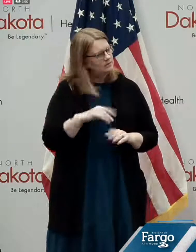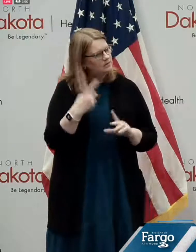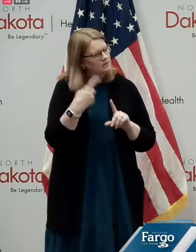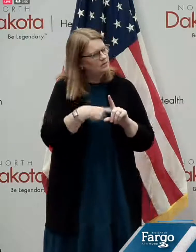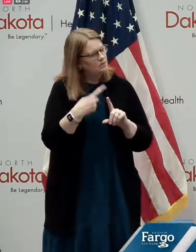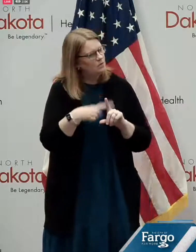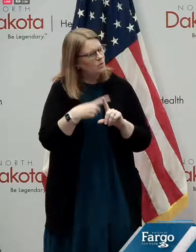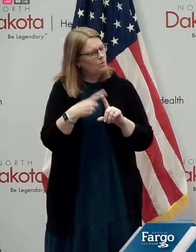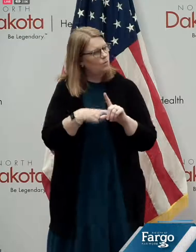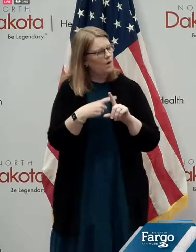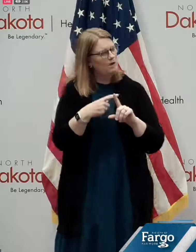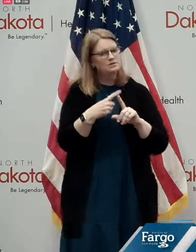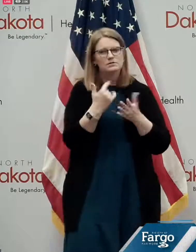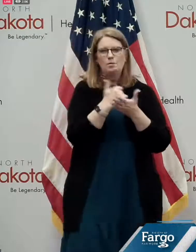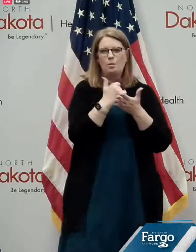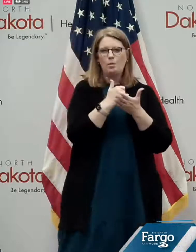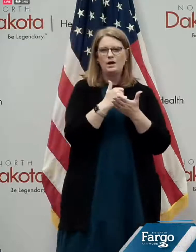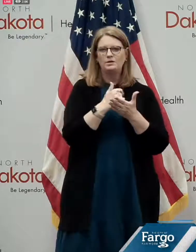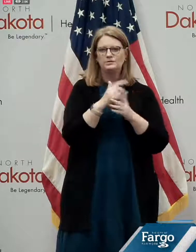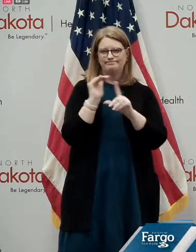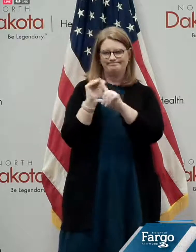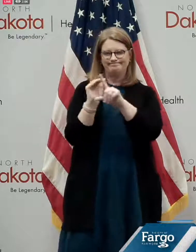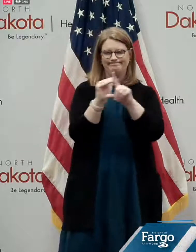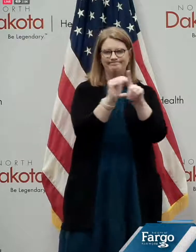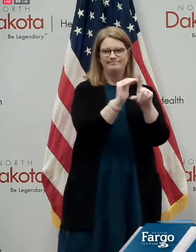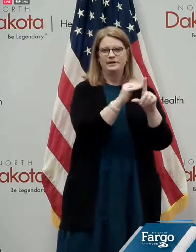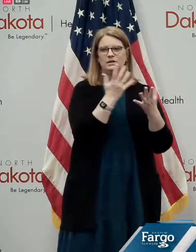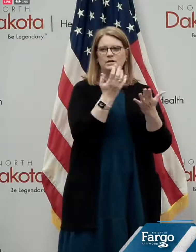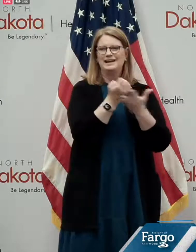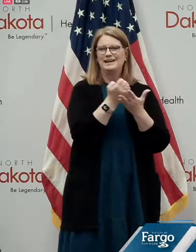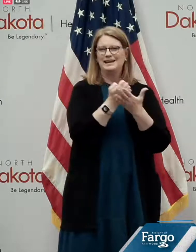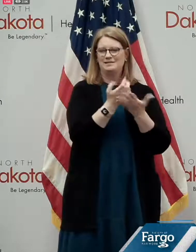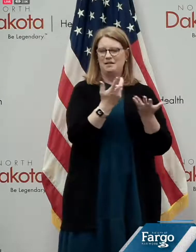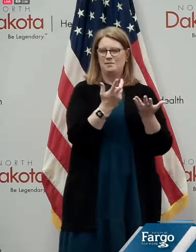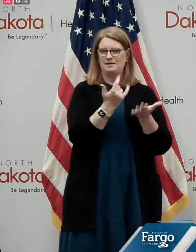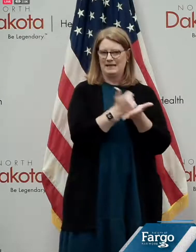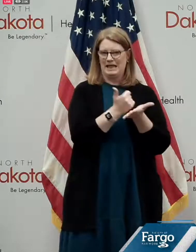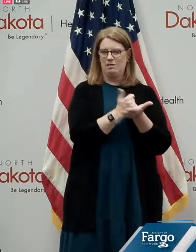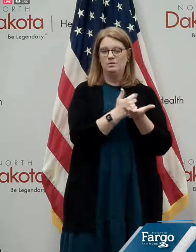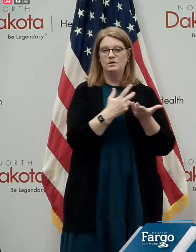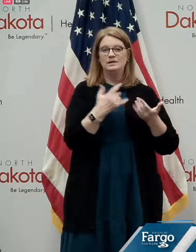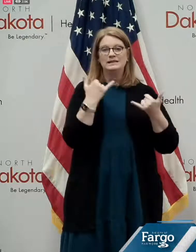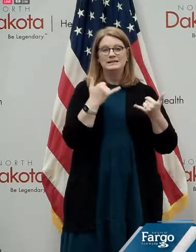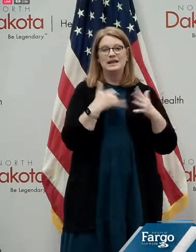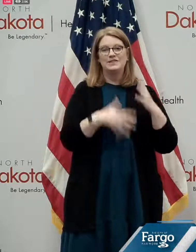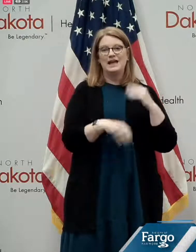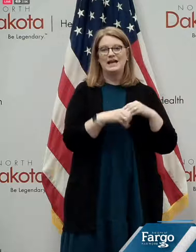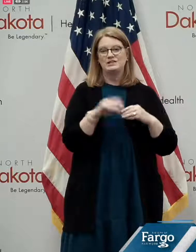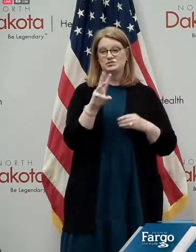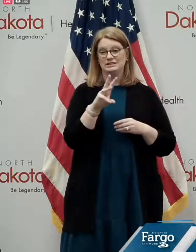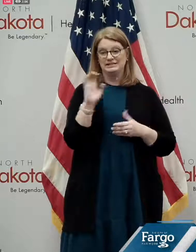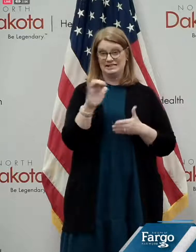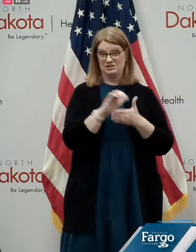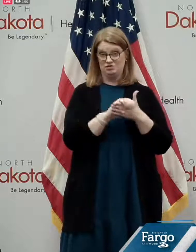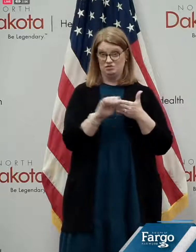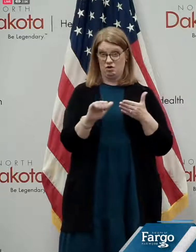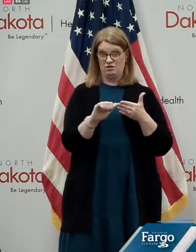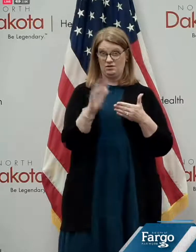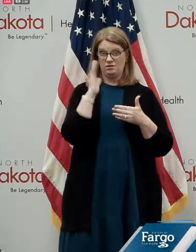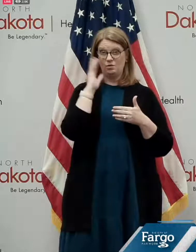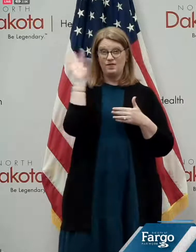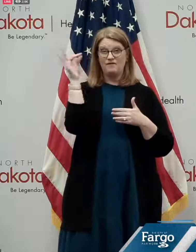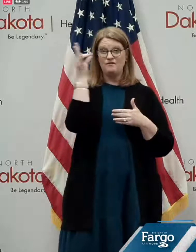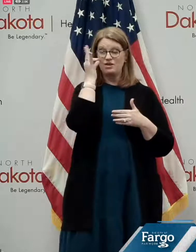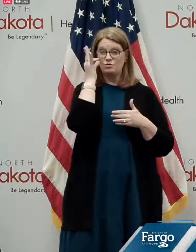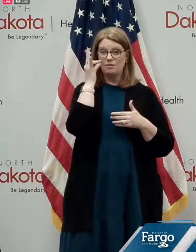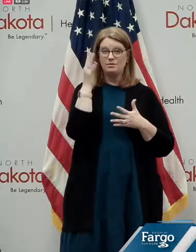reminder. And since we're talking economic relief, you know that right now the extra $600 weekly federal pandemic